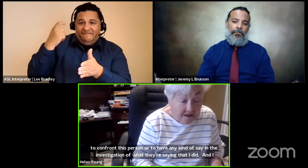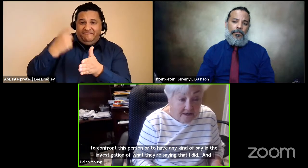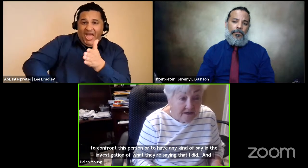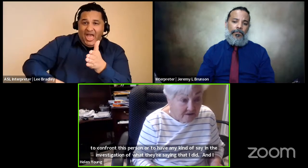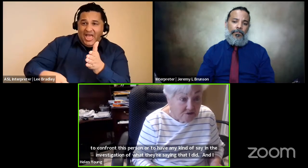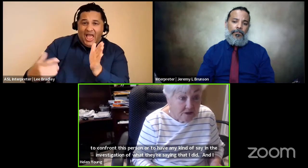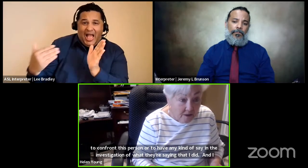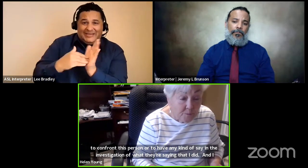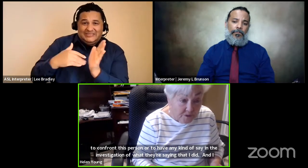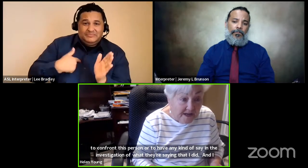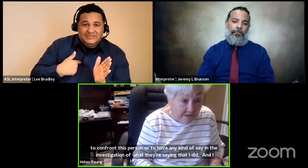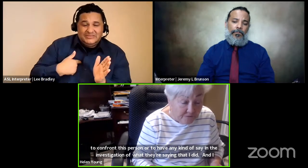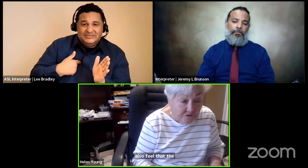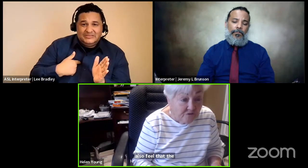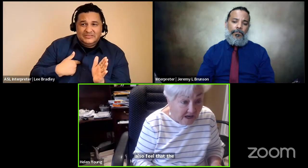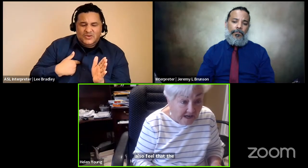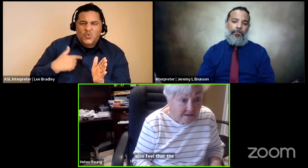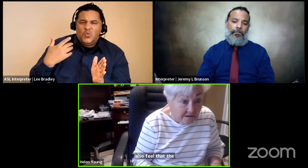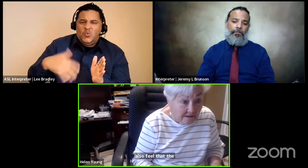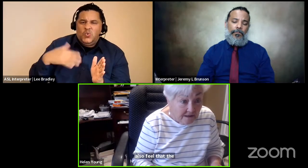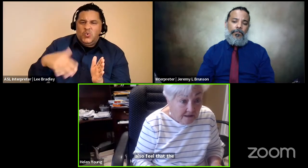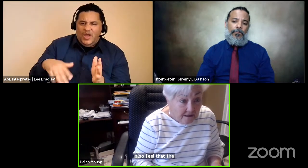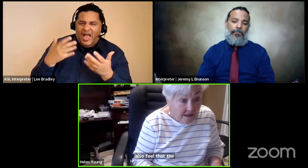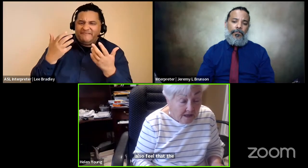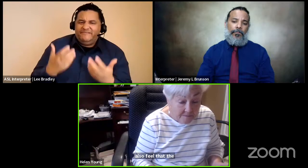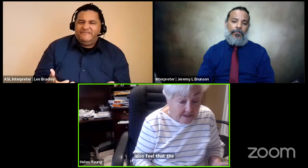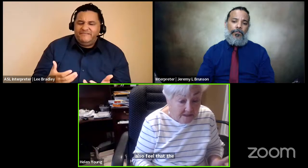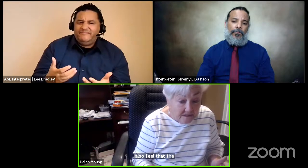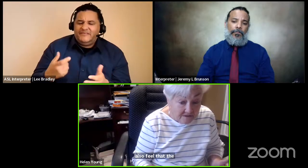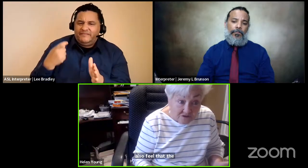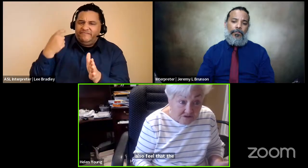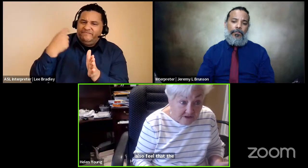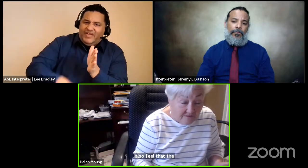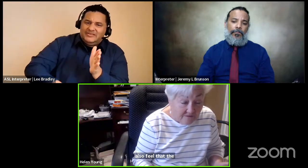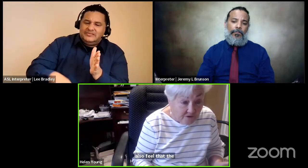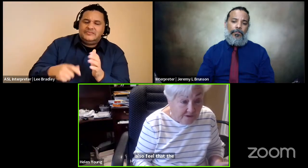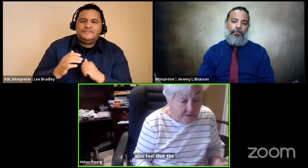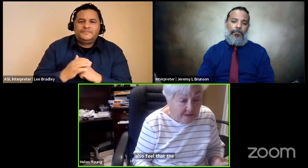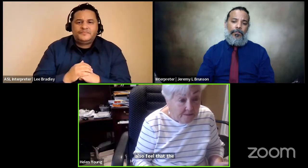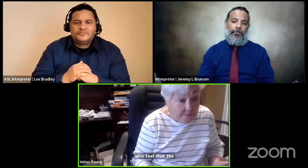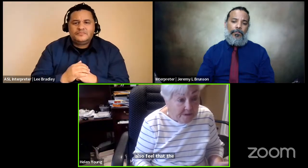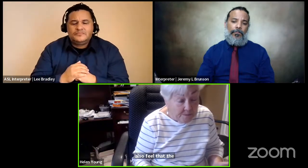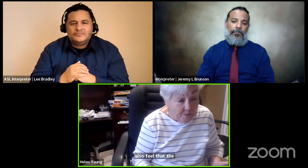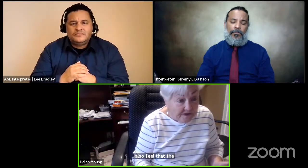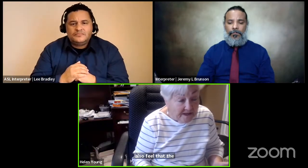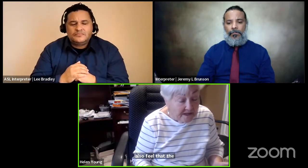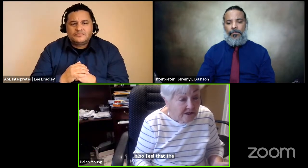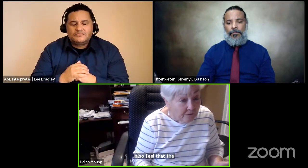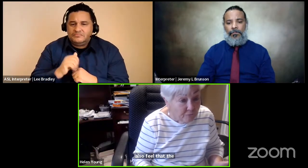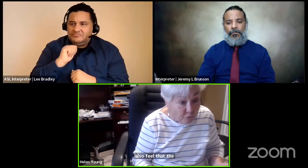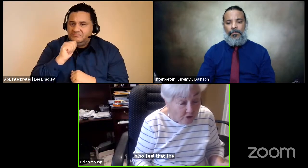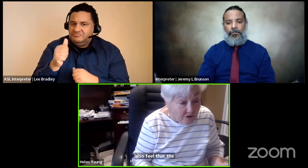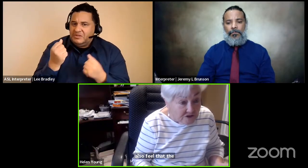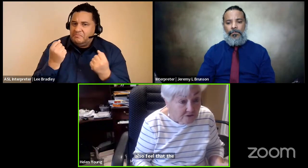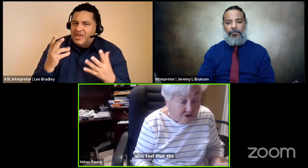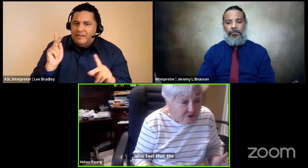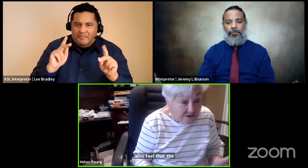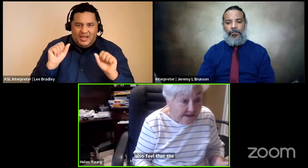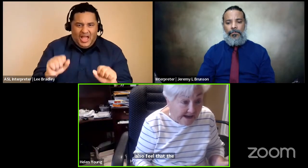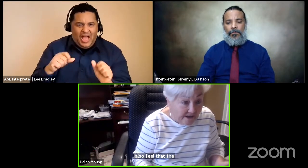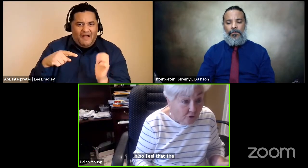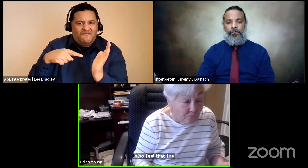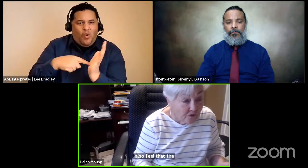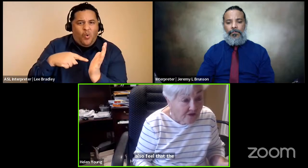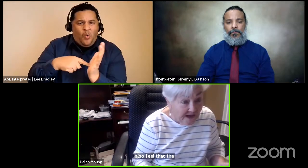me is a pretty hefty fine. I mean, there's not very many people that can afford to